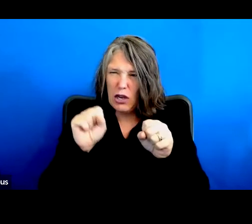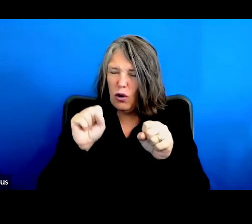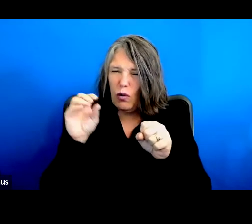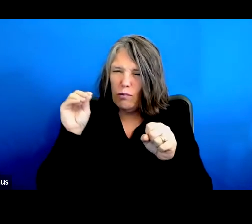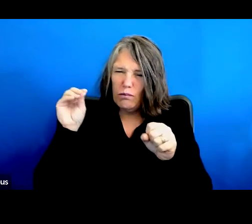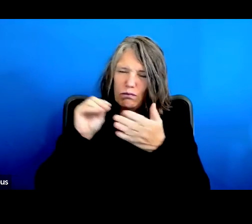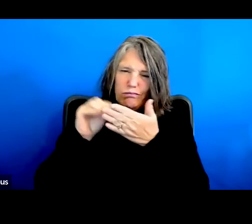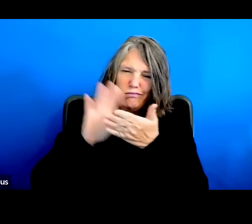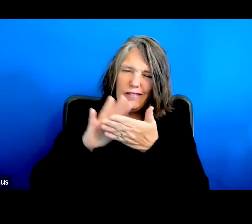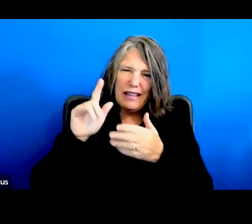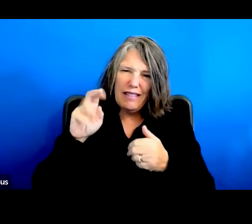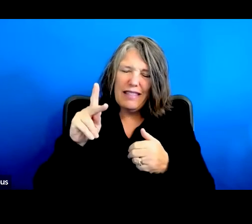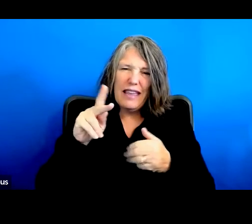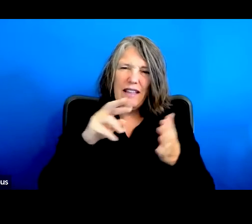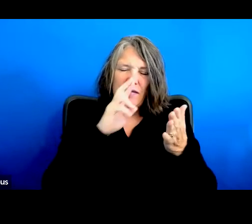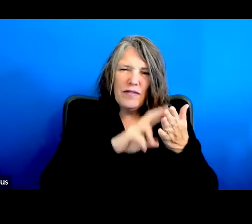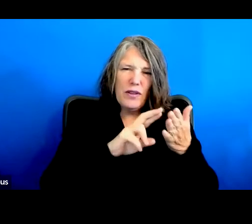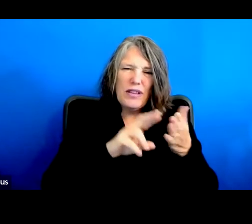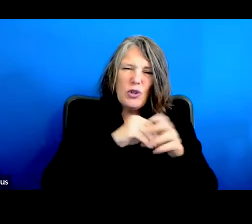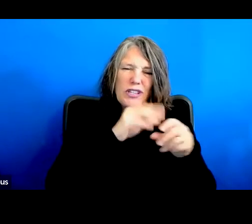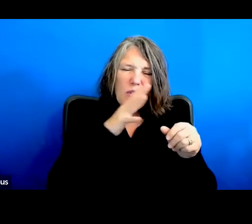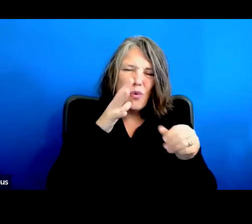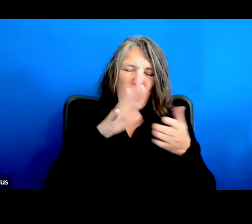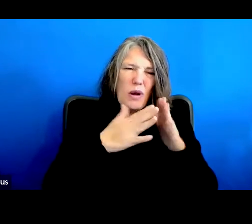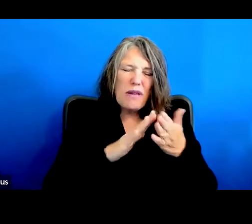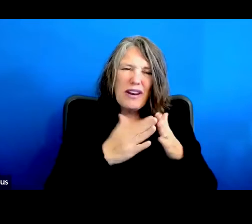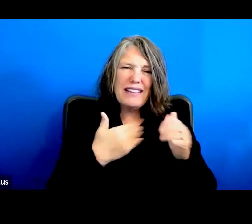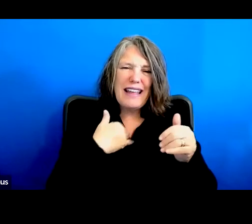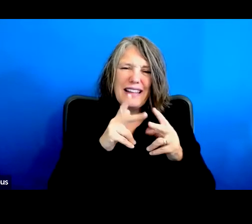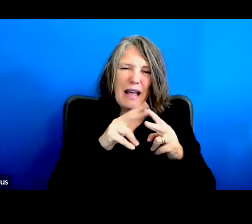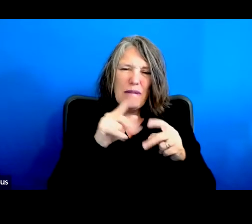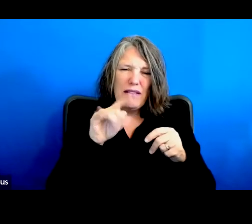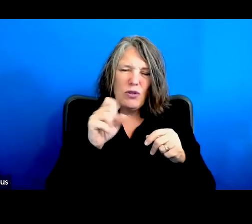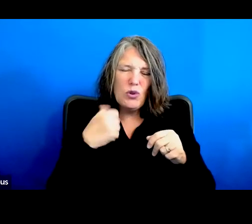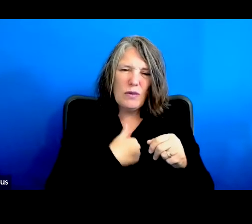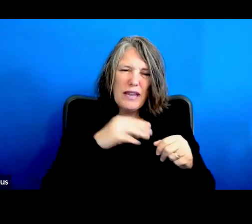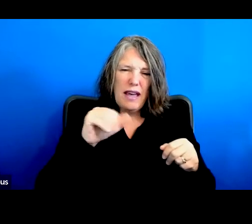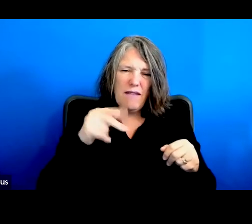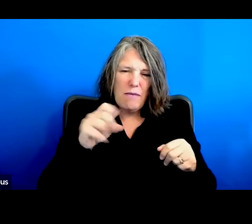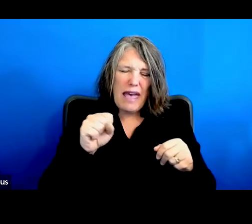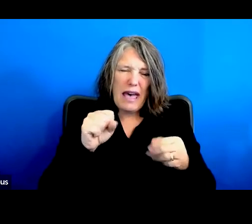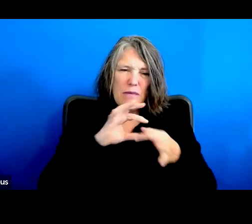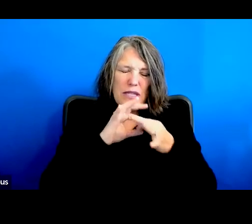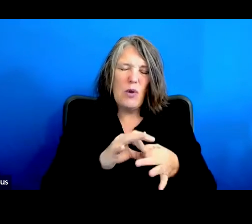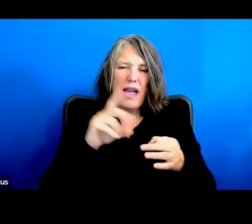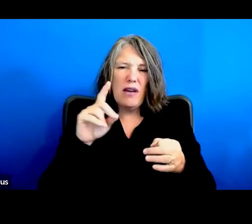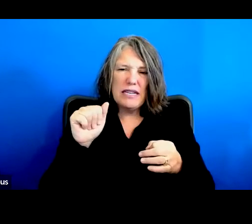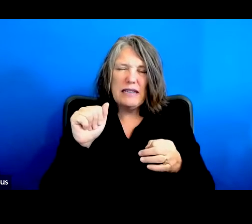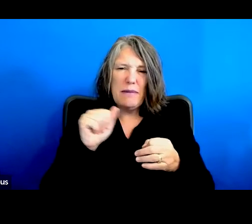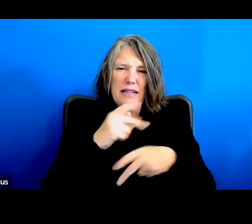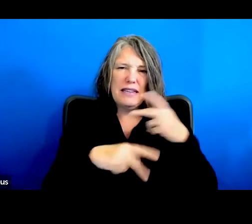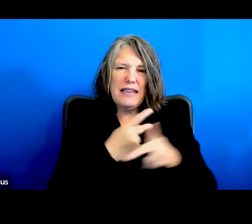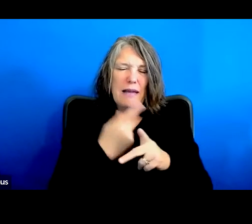The Research and Training Center on Disability in Rural Communities has a couple tools. We have maps on disability type